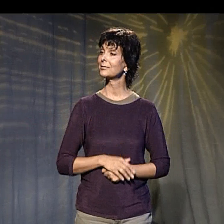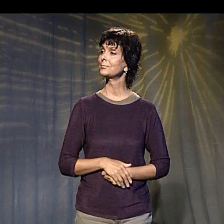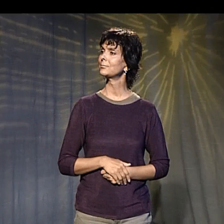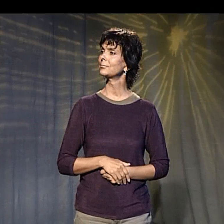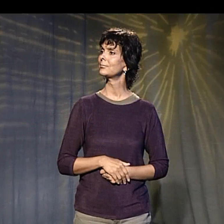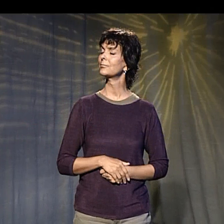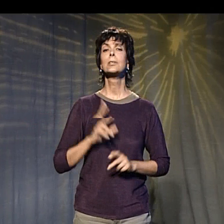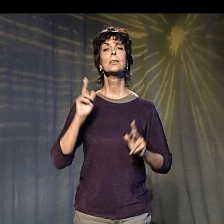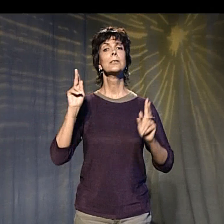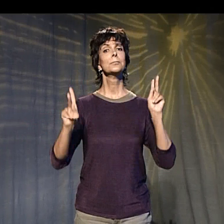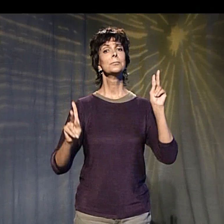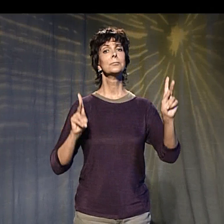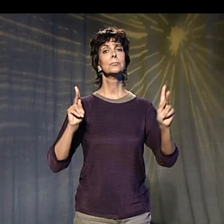Do you understand this sign?